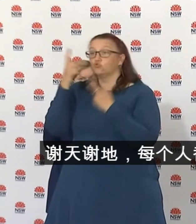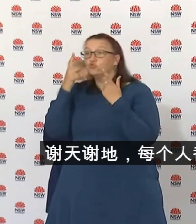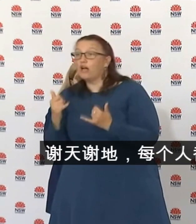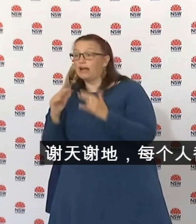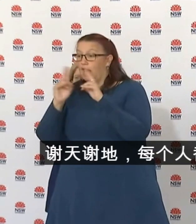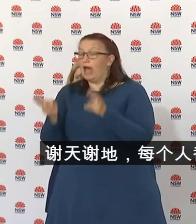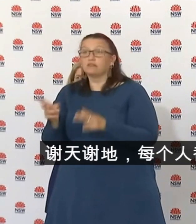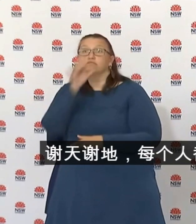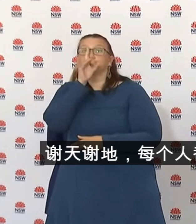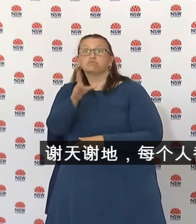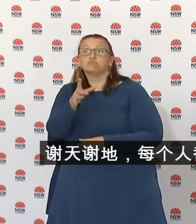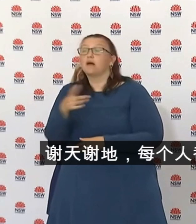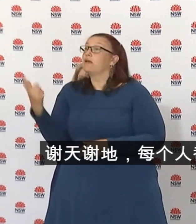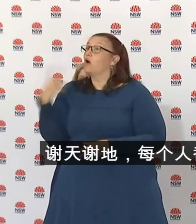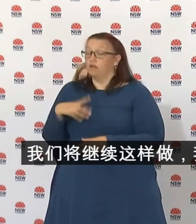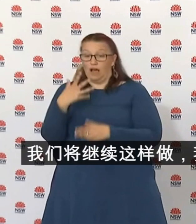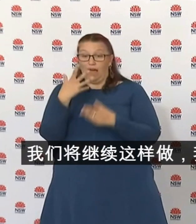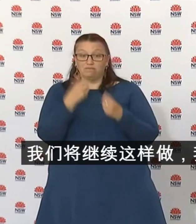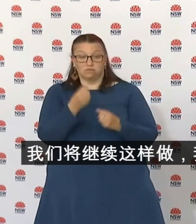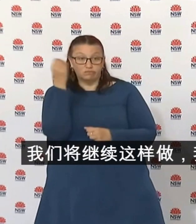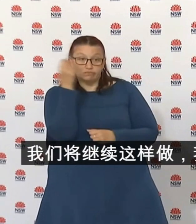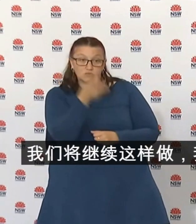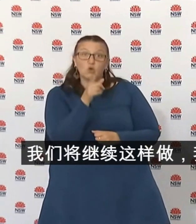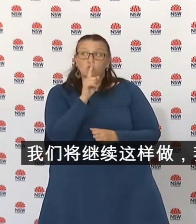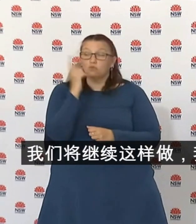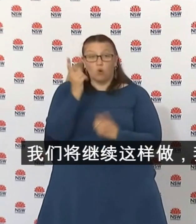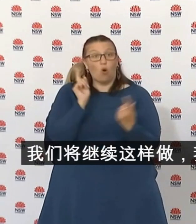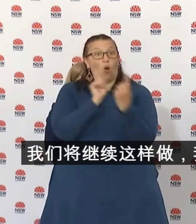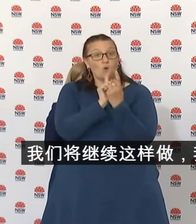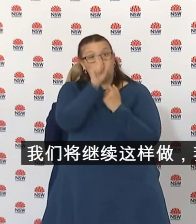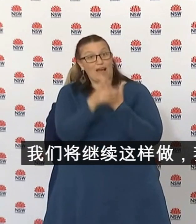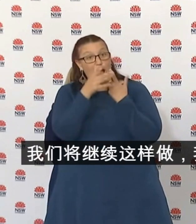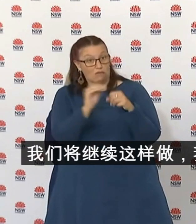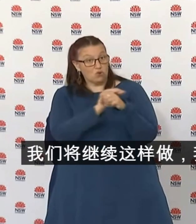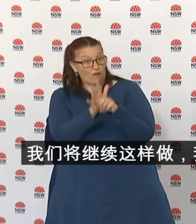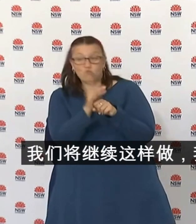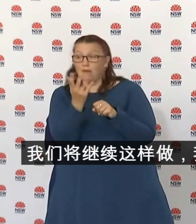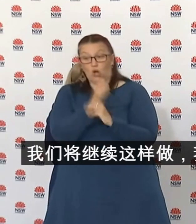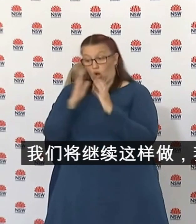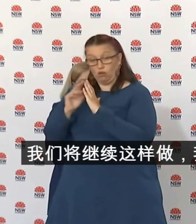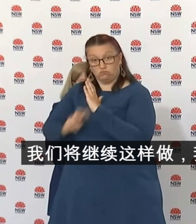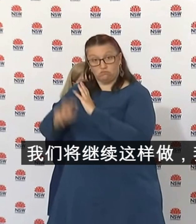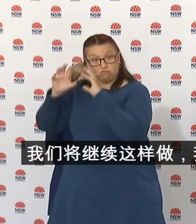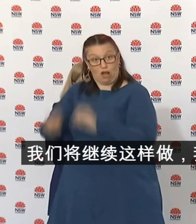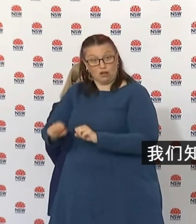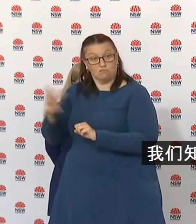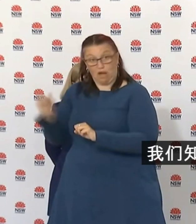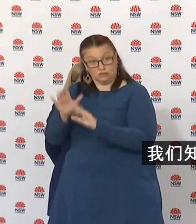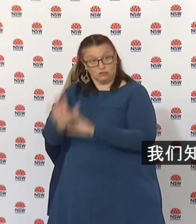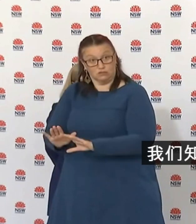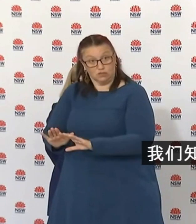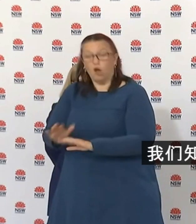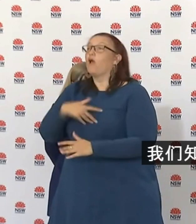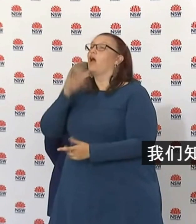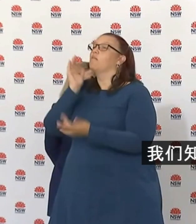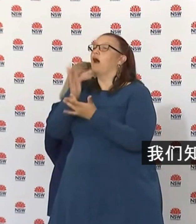as they were supposed to be on health advice. We'll continue to do that. We know home-to-home transmission is a huge issue for us.